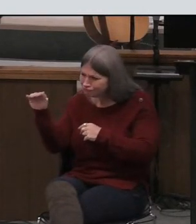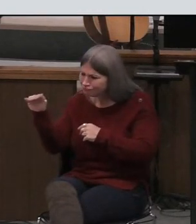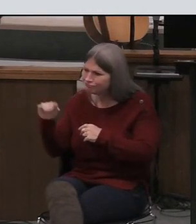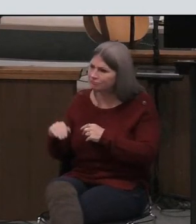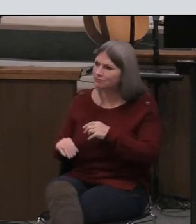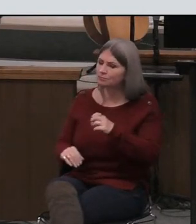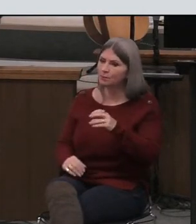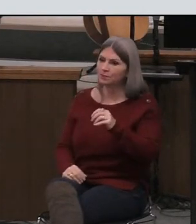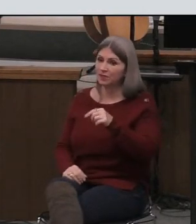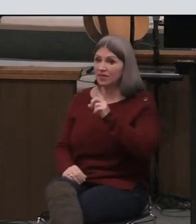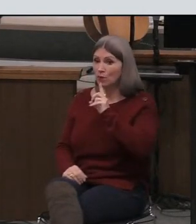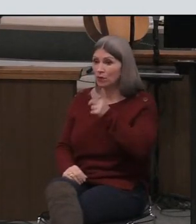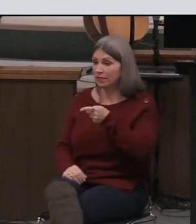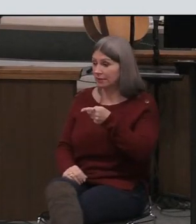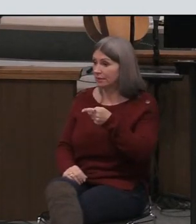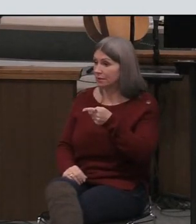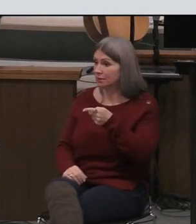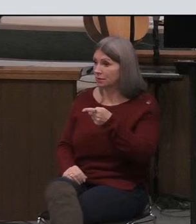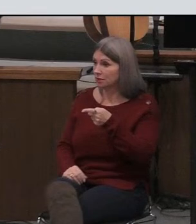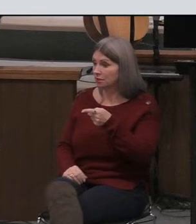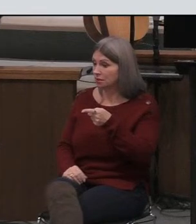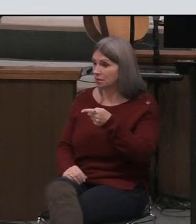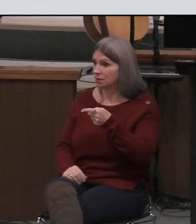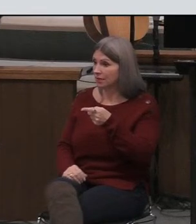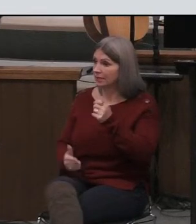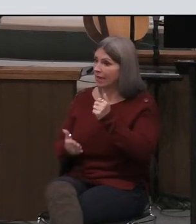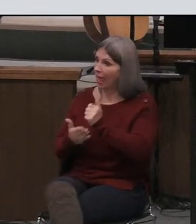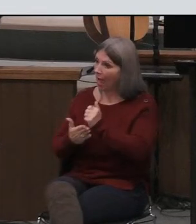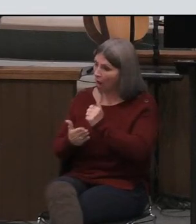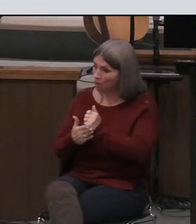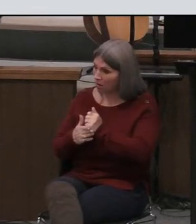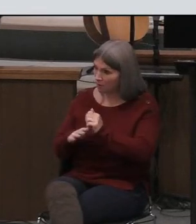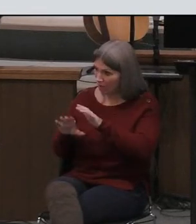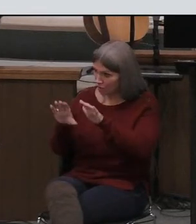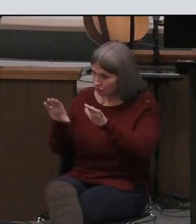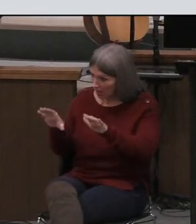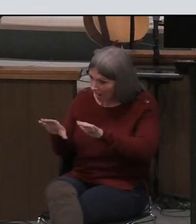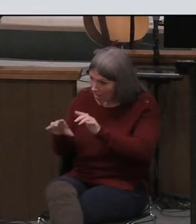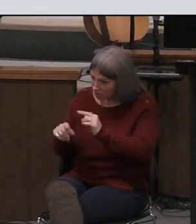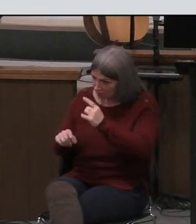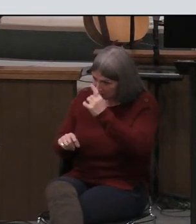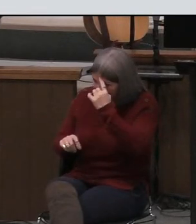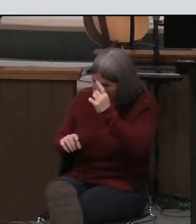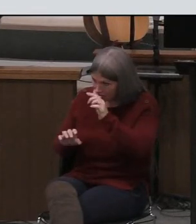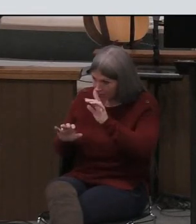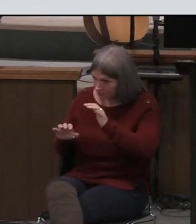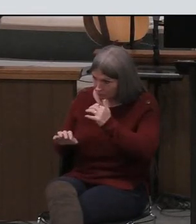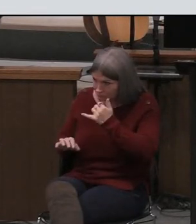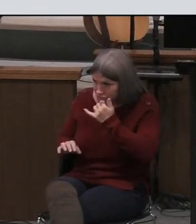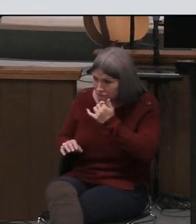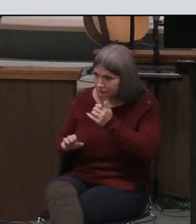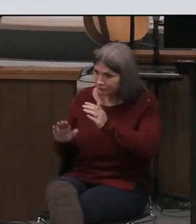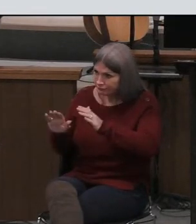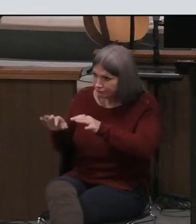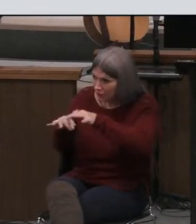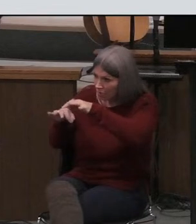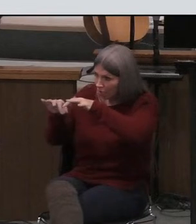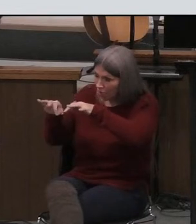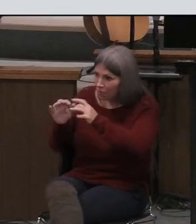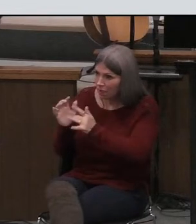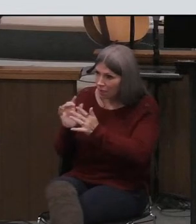this word literally means to straighten out one's thinking. It's a matter of